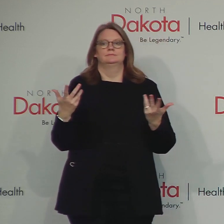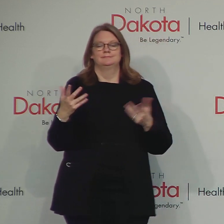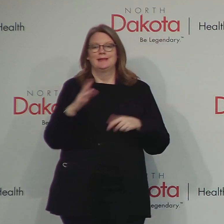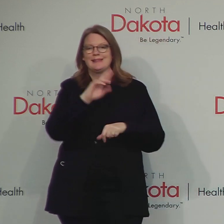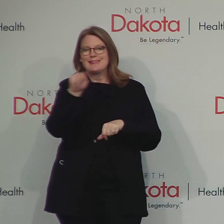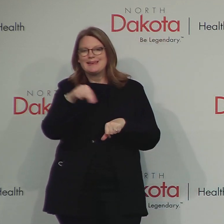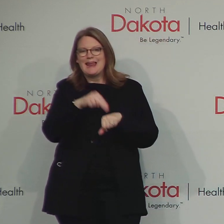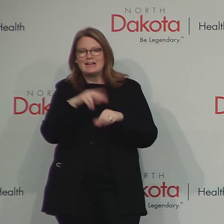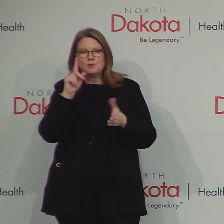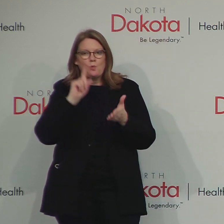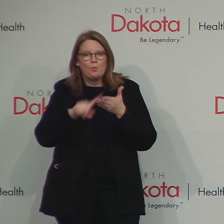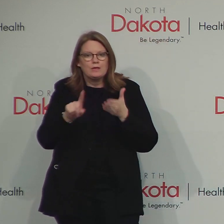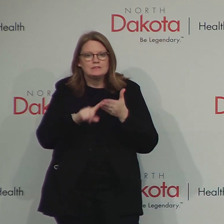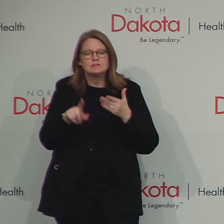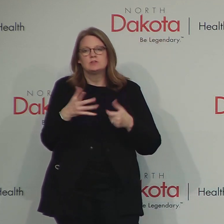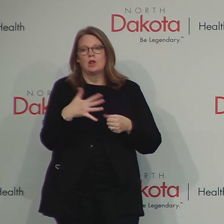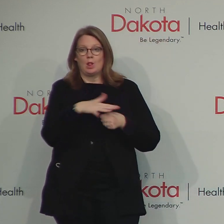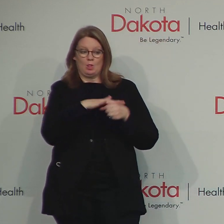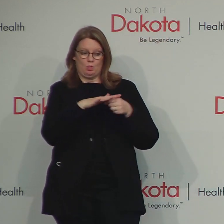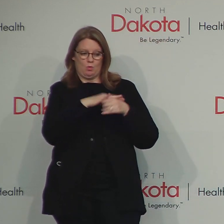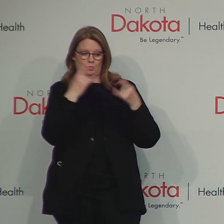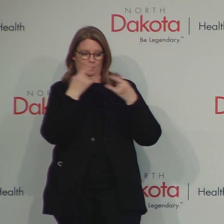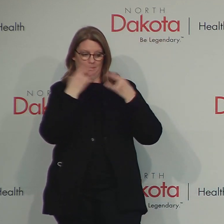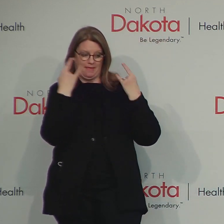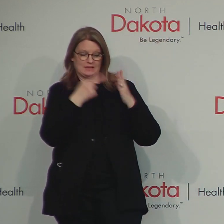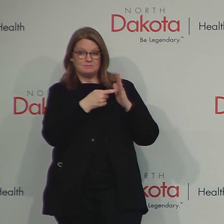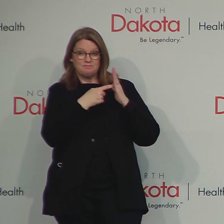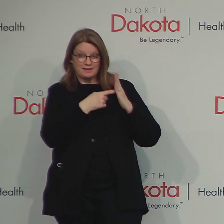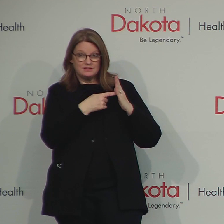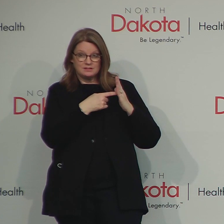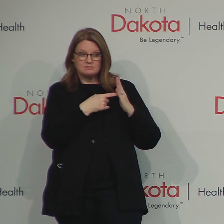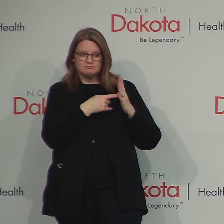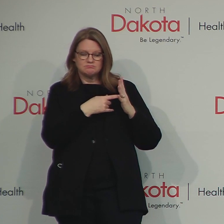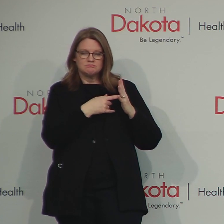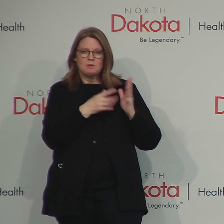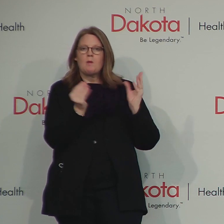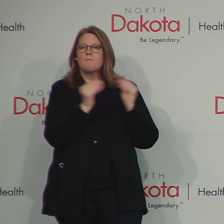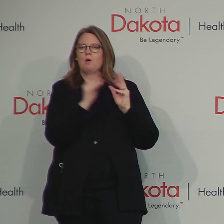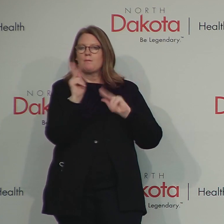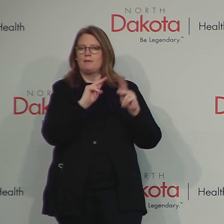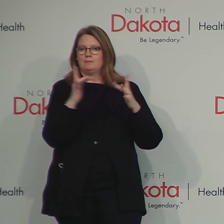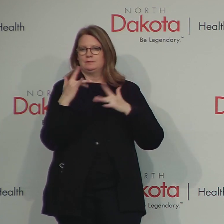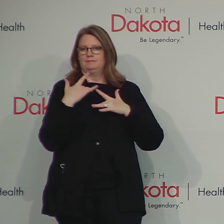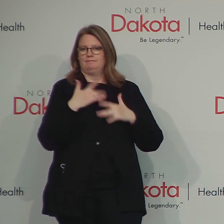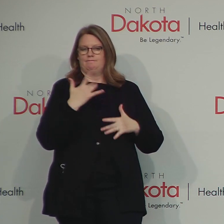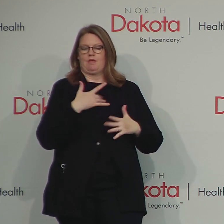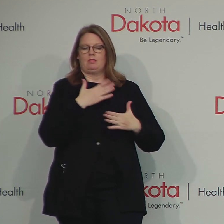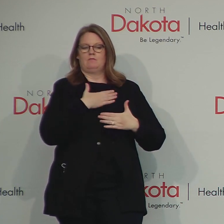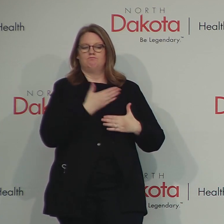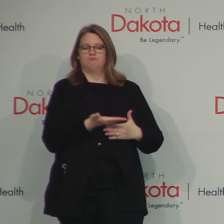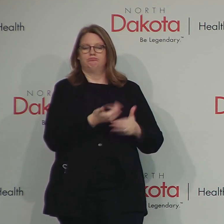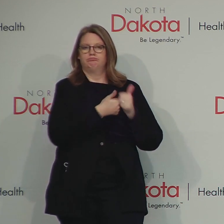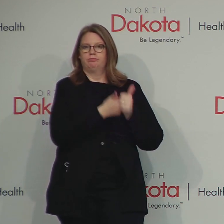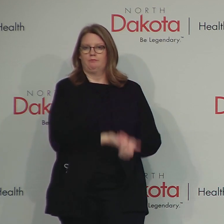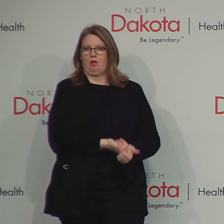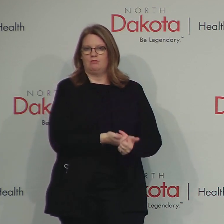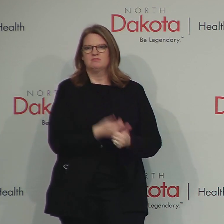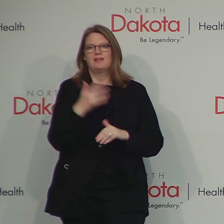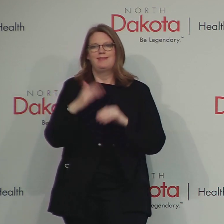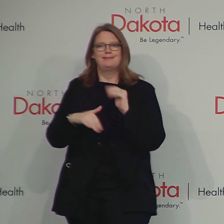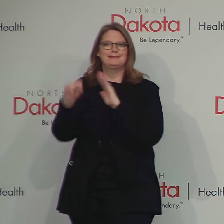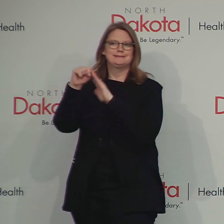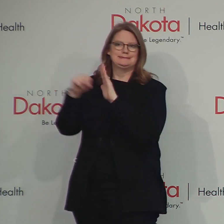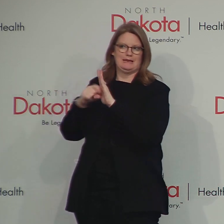studies on this, local mask mandates had a higher response of compliance than state ones did,